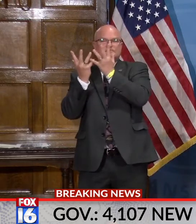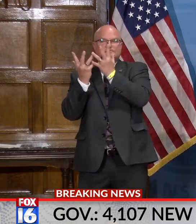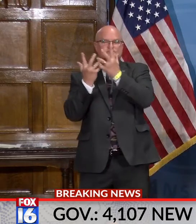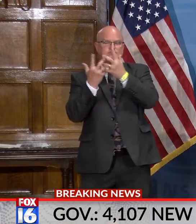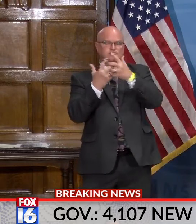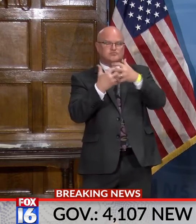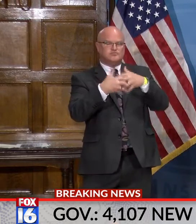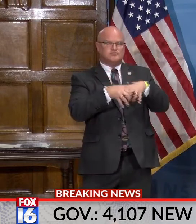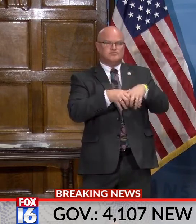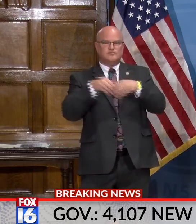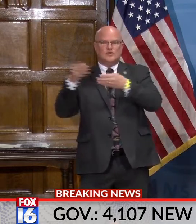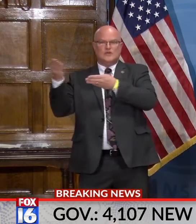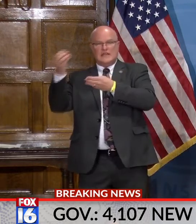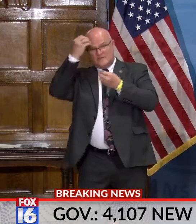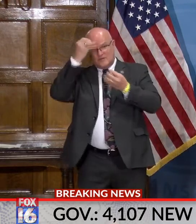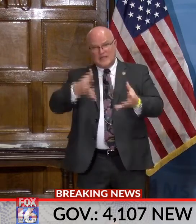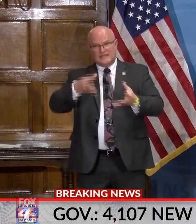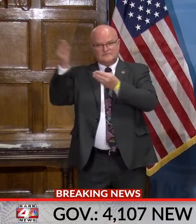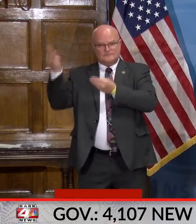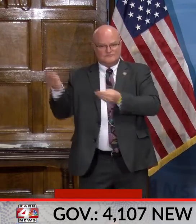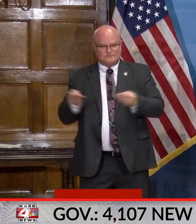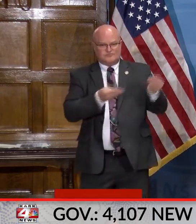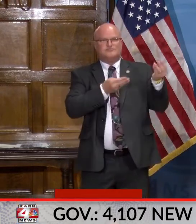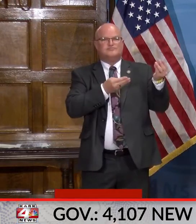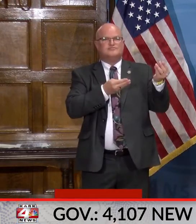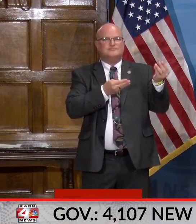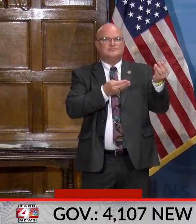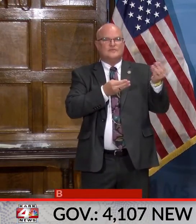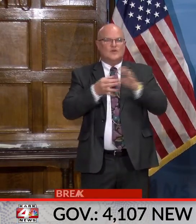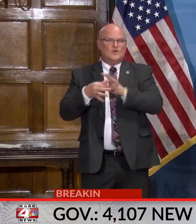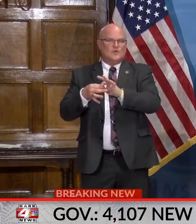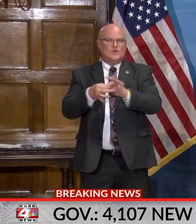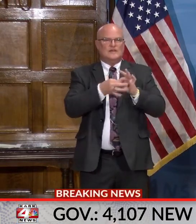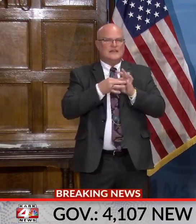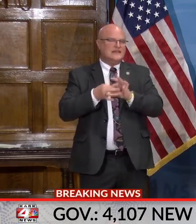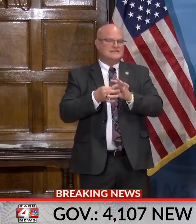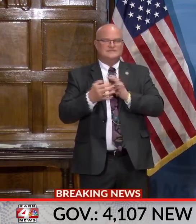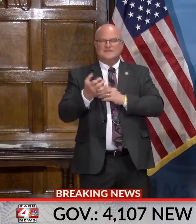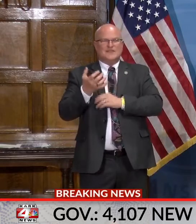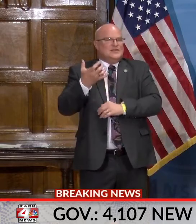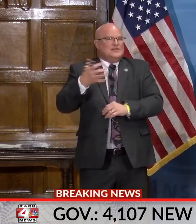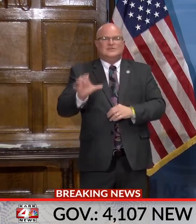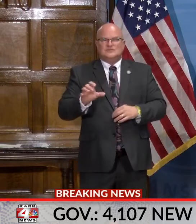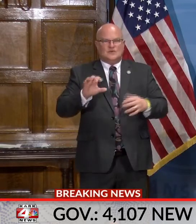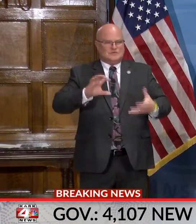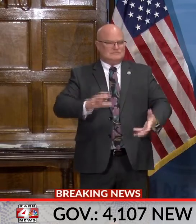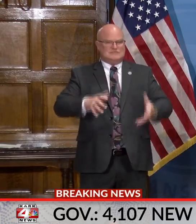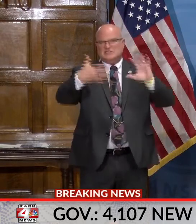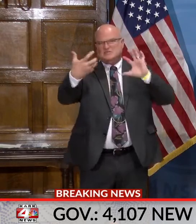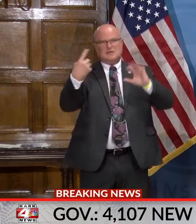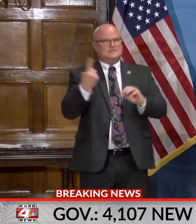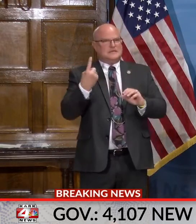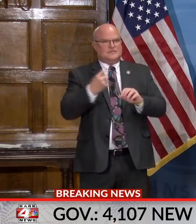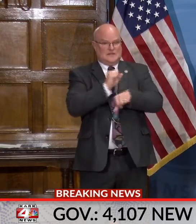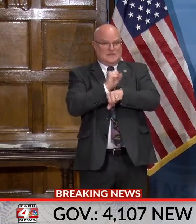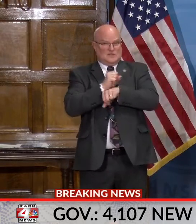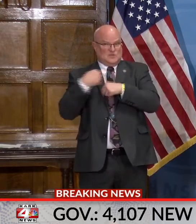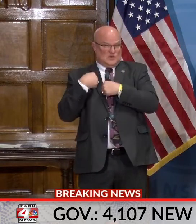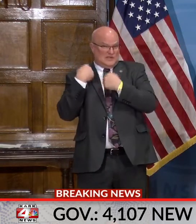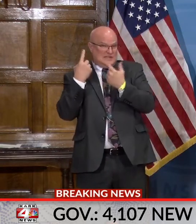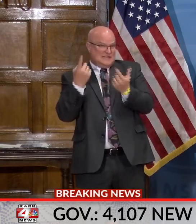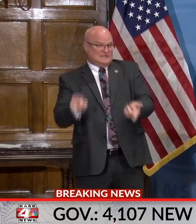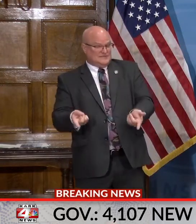transfer of information and coordination. You do not want to disrupt something that's working,